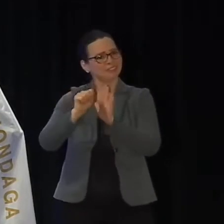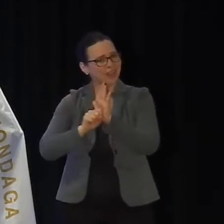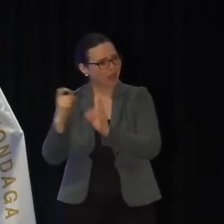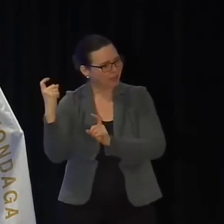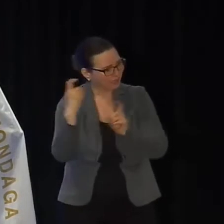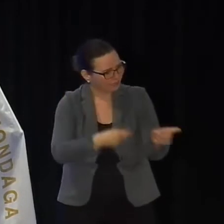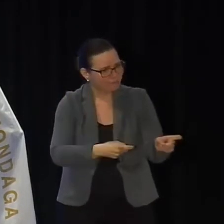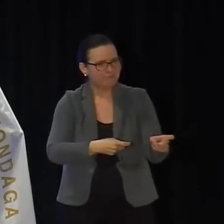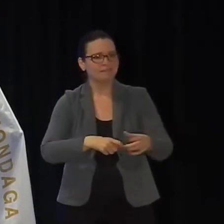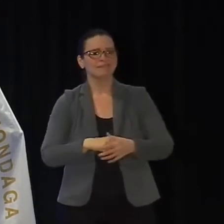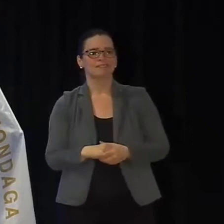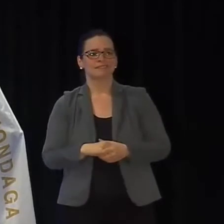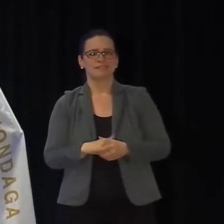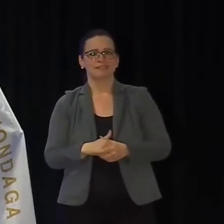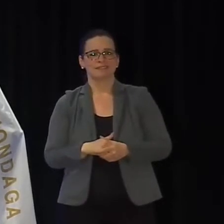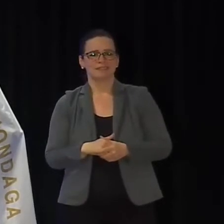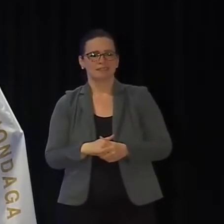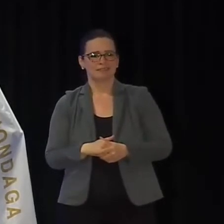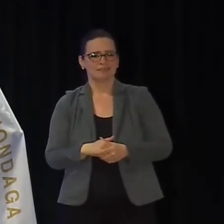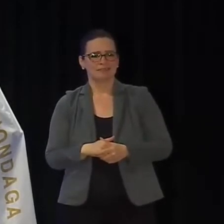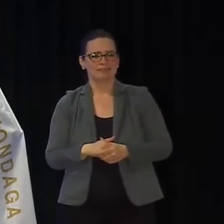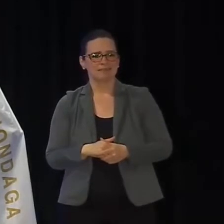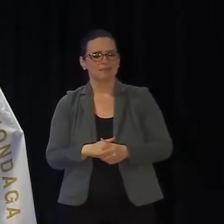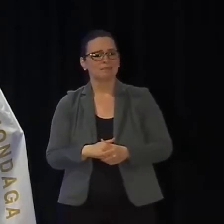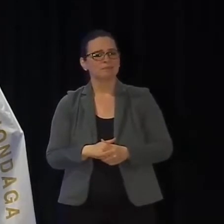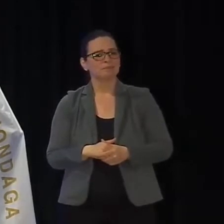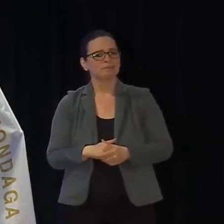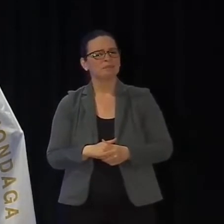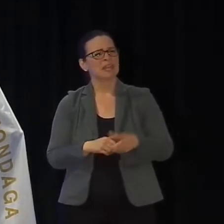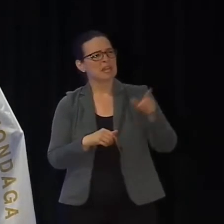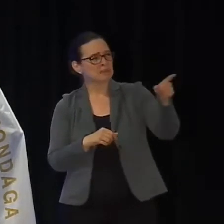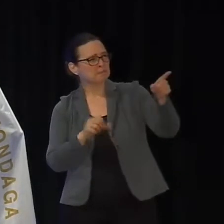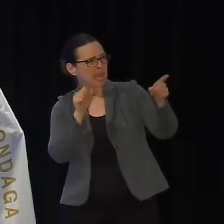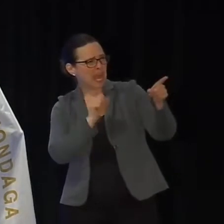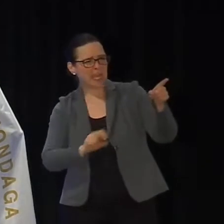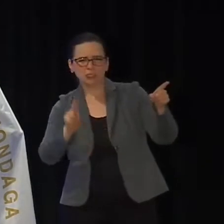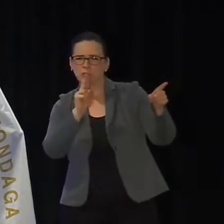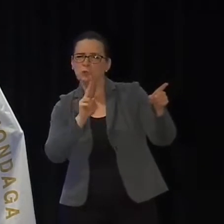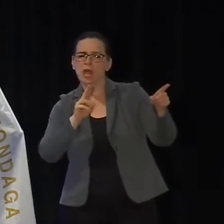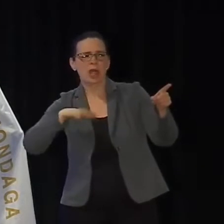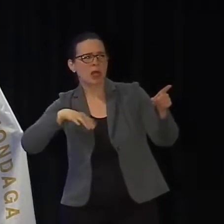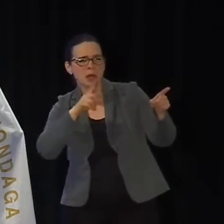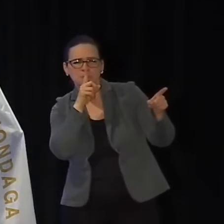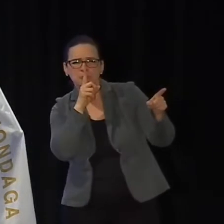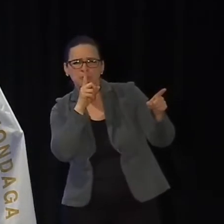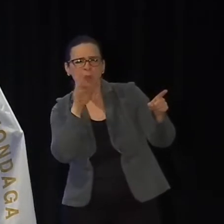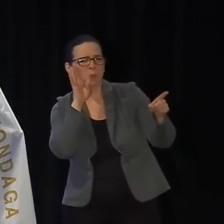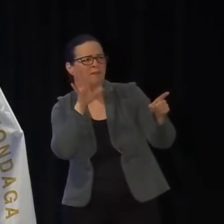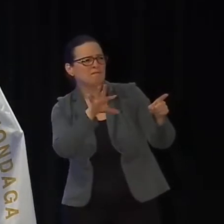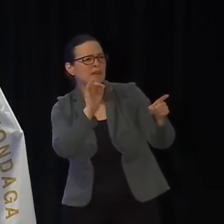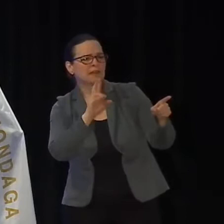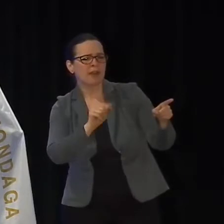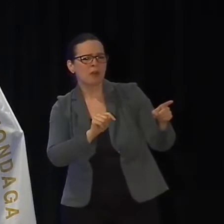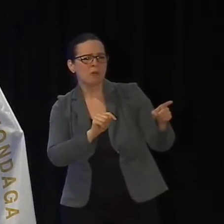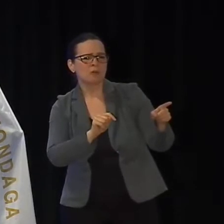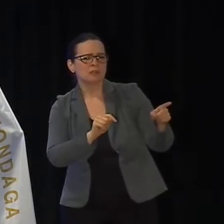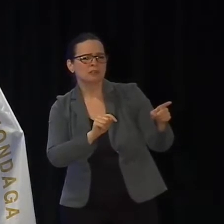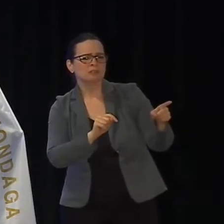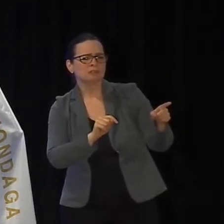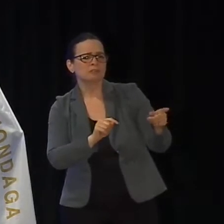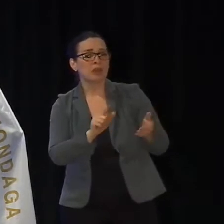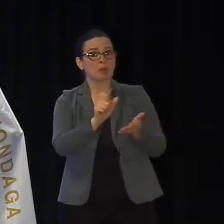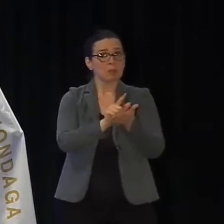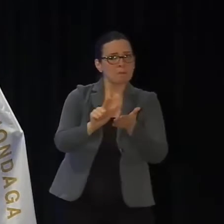so we want to see what Syracuse University gets. We want to see talk to Lemoyne about who we can vaccinate